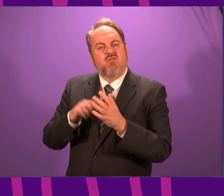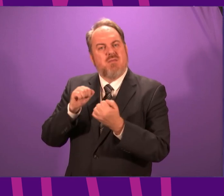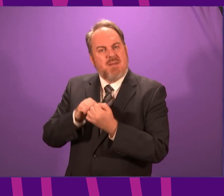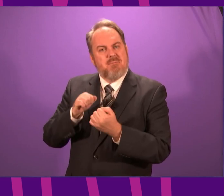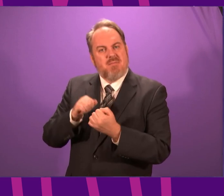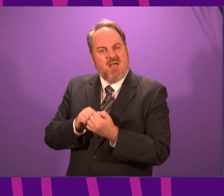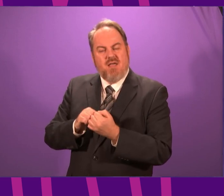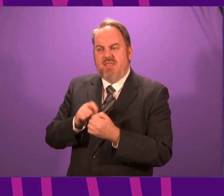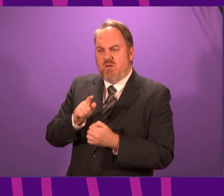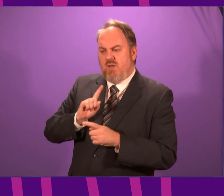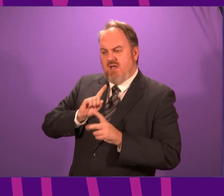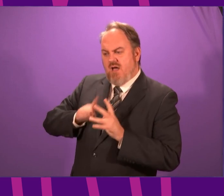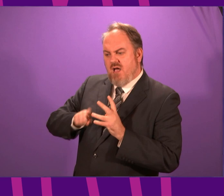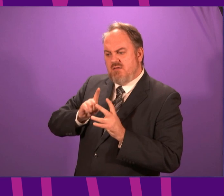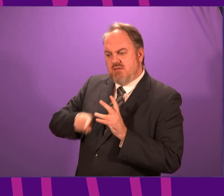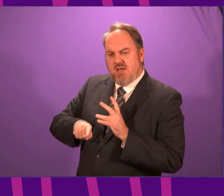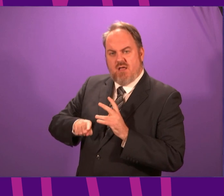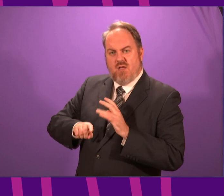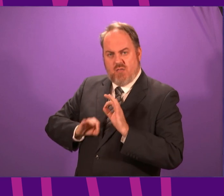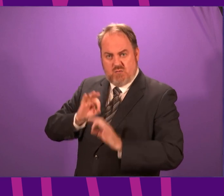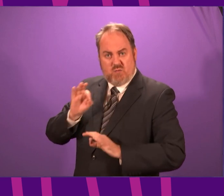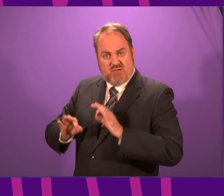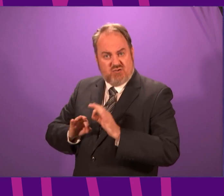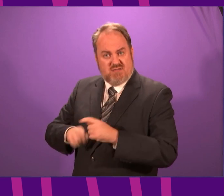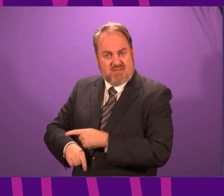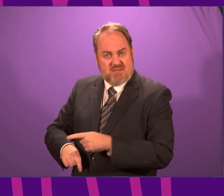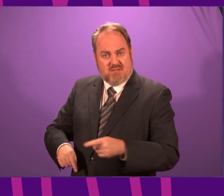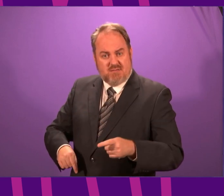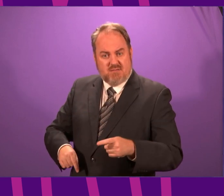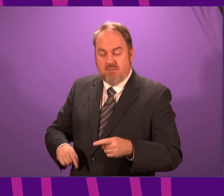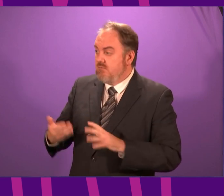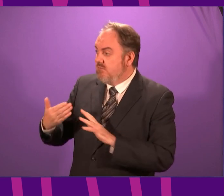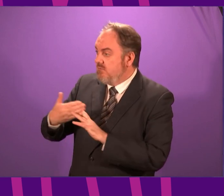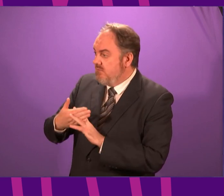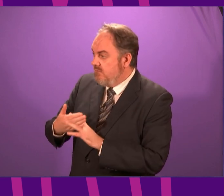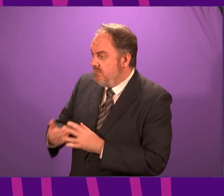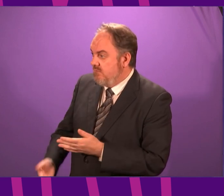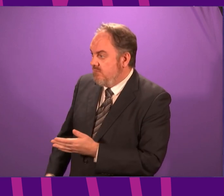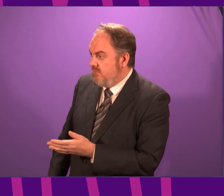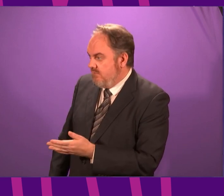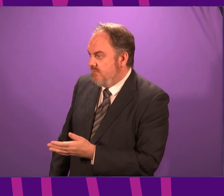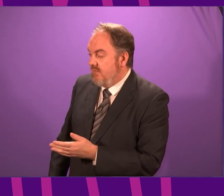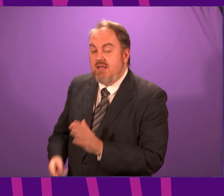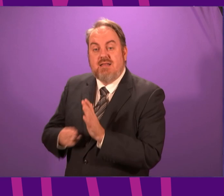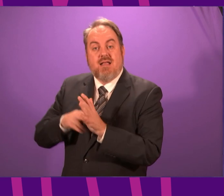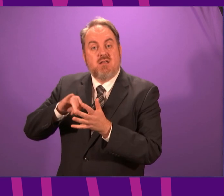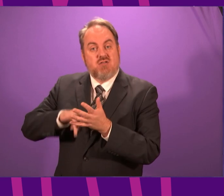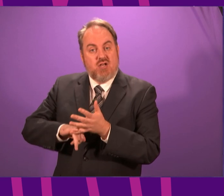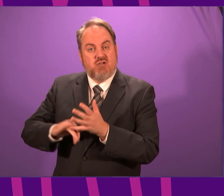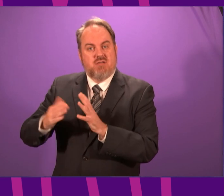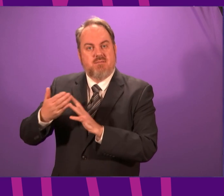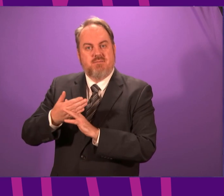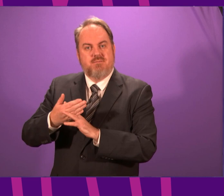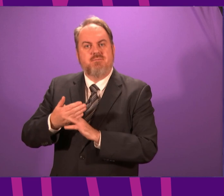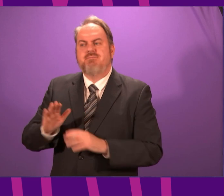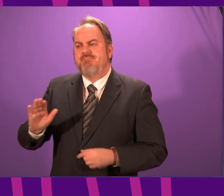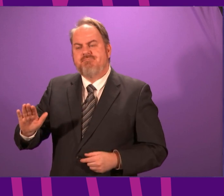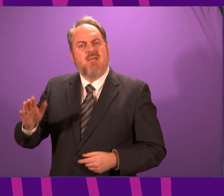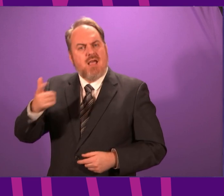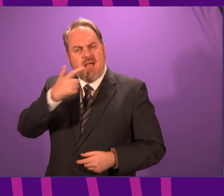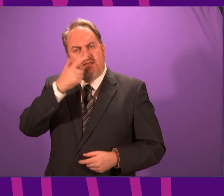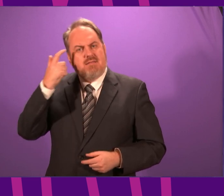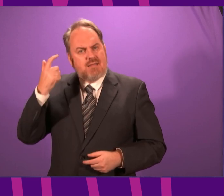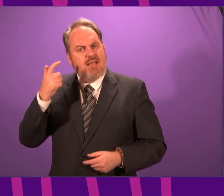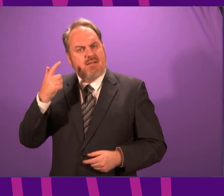questions are answered. So the criteria for moving into each tier of the... Of course I will, yeah. Nicola Sturgeon. Understand the difficulties for